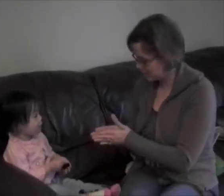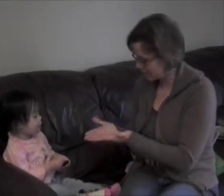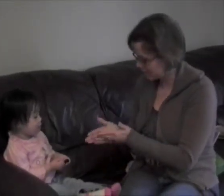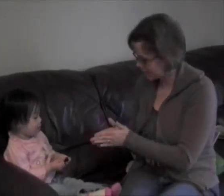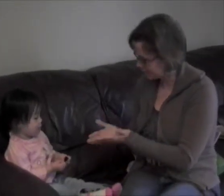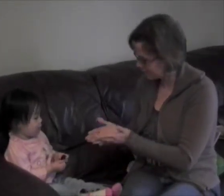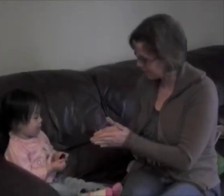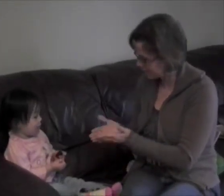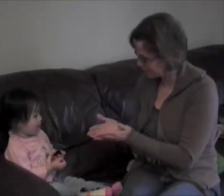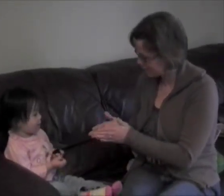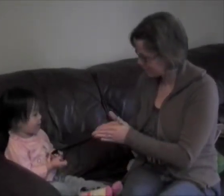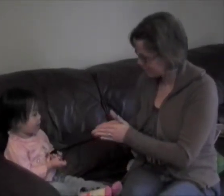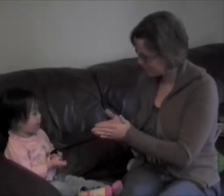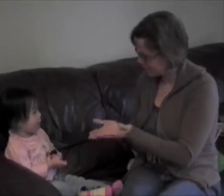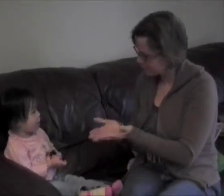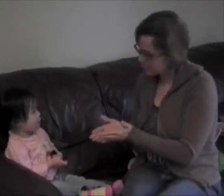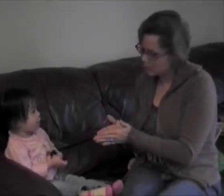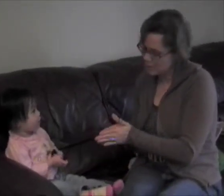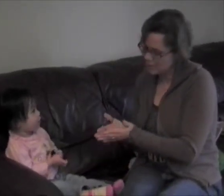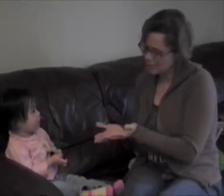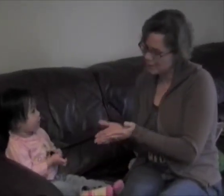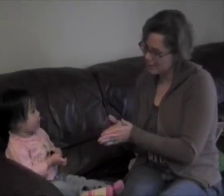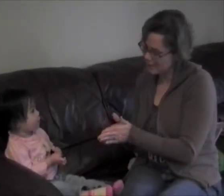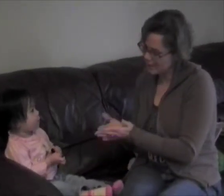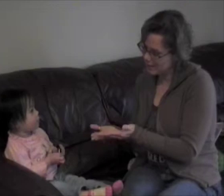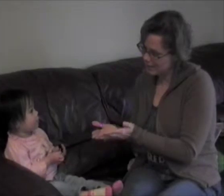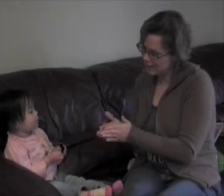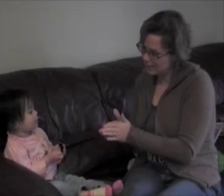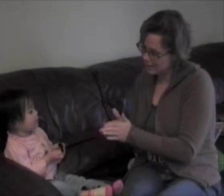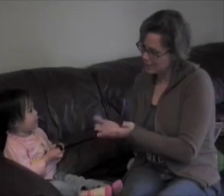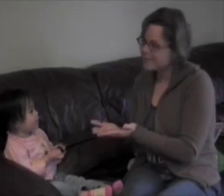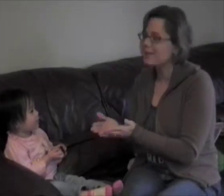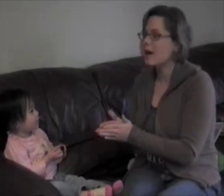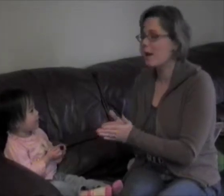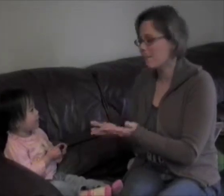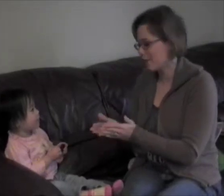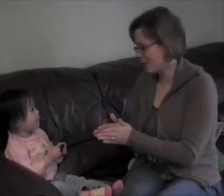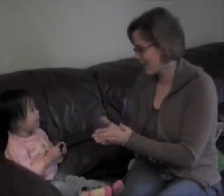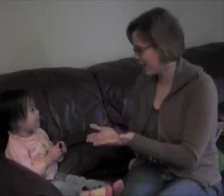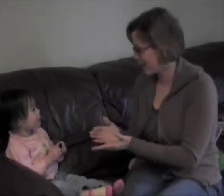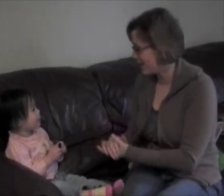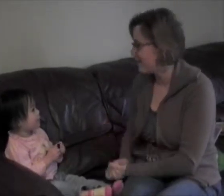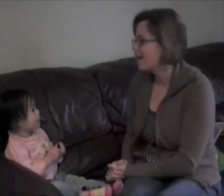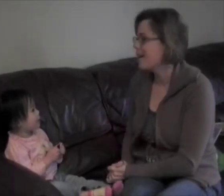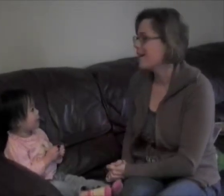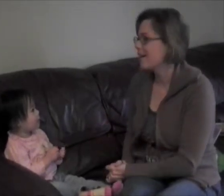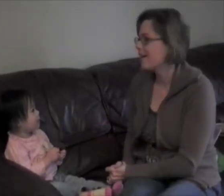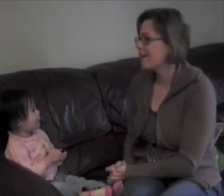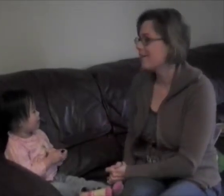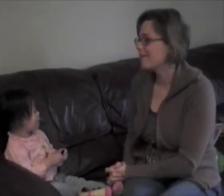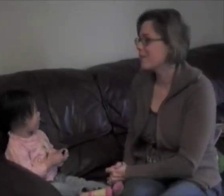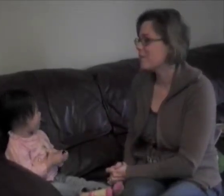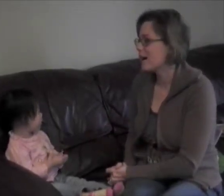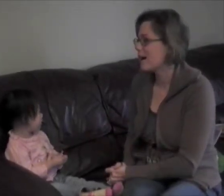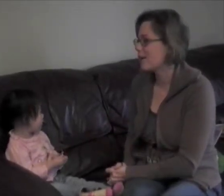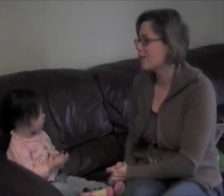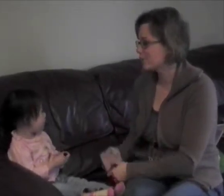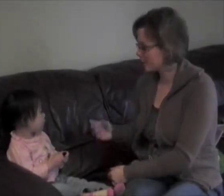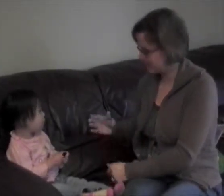this? No. Book. Yeah, book. What about, what's this